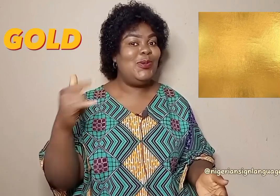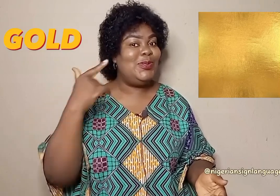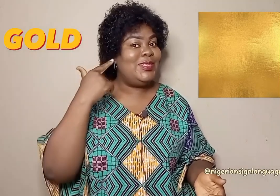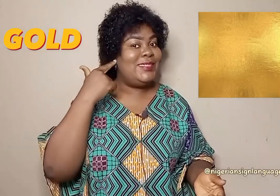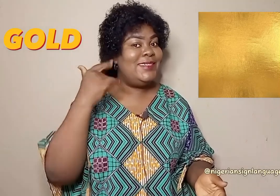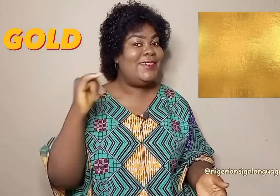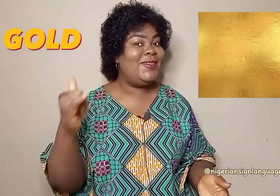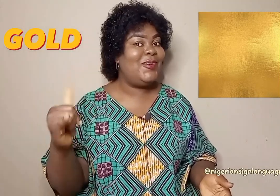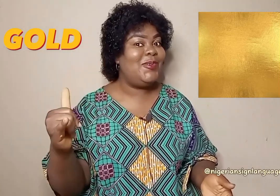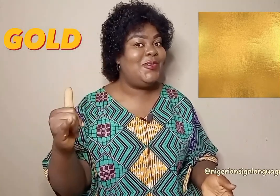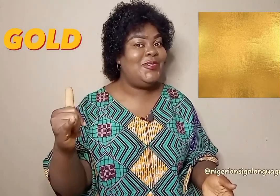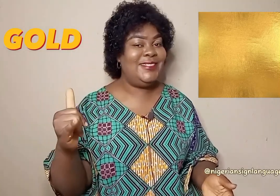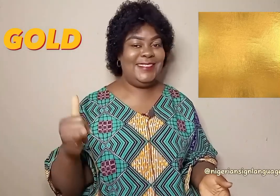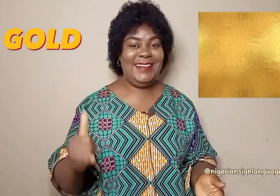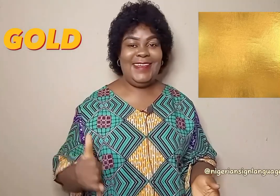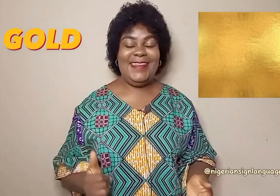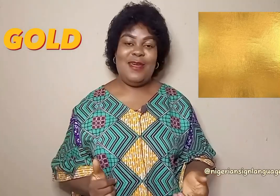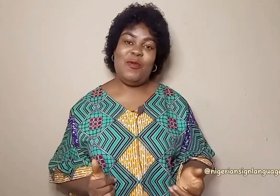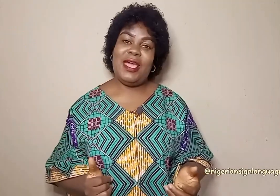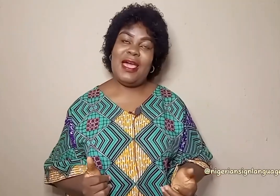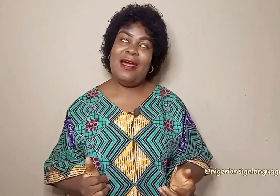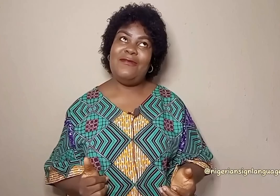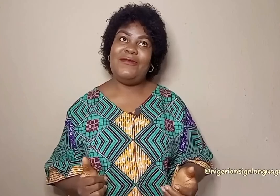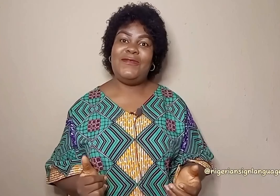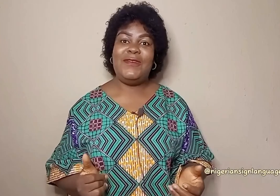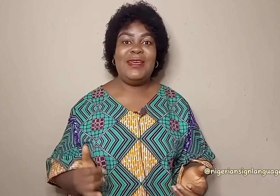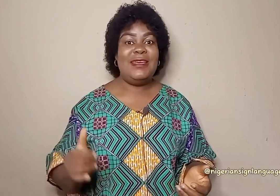Gold. Gold. Then we have